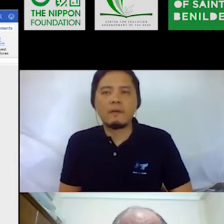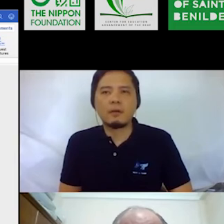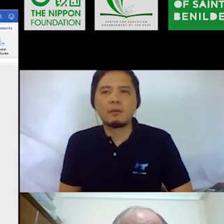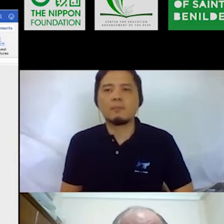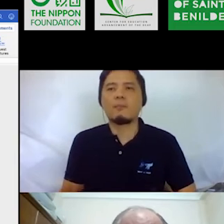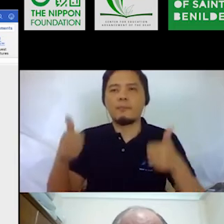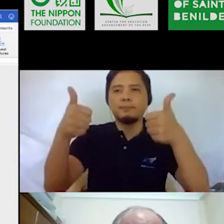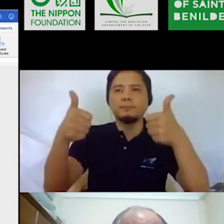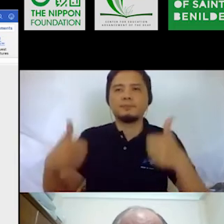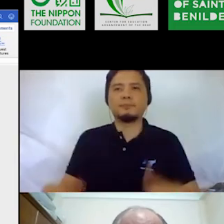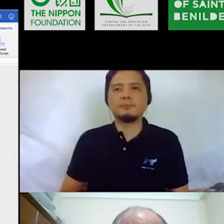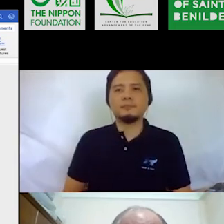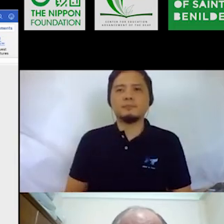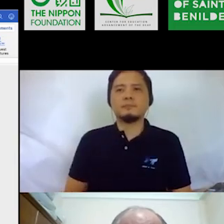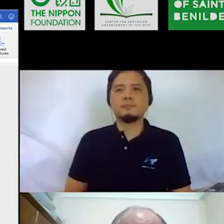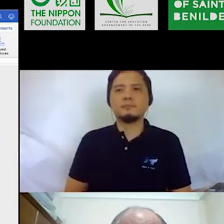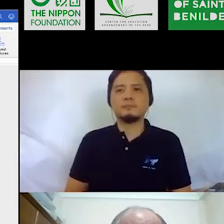Okay, good.